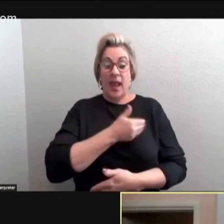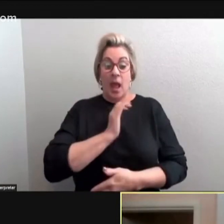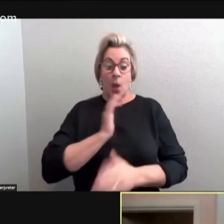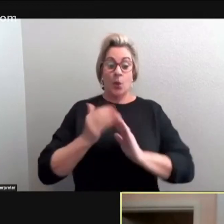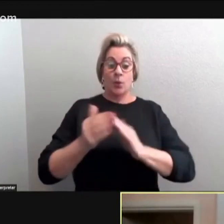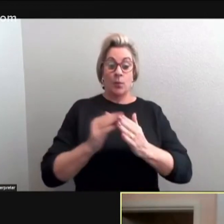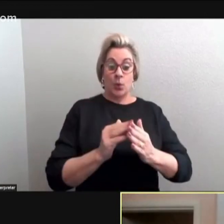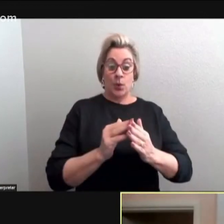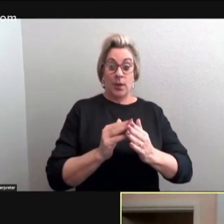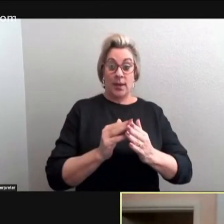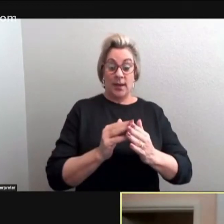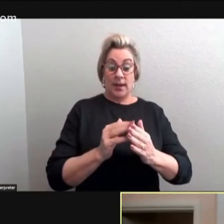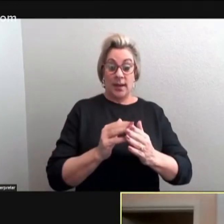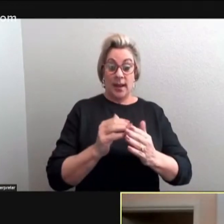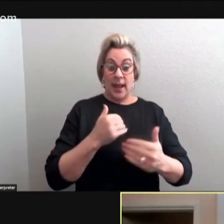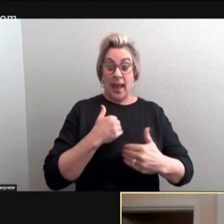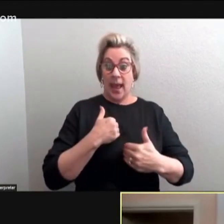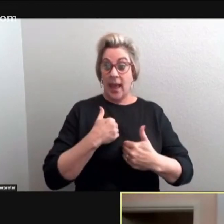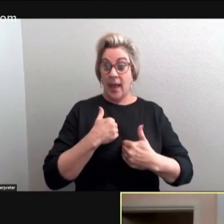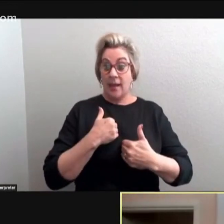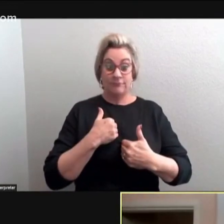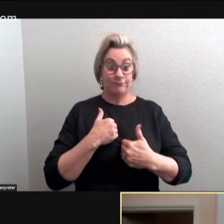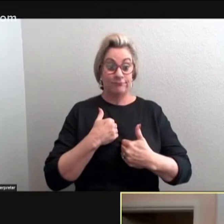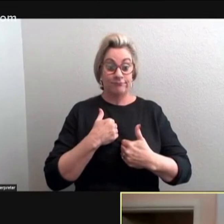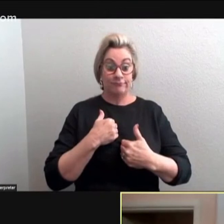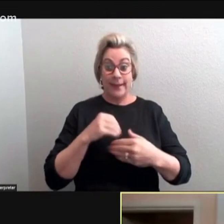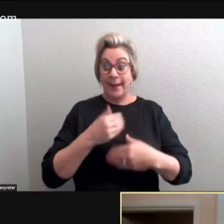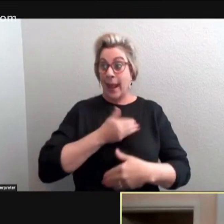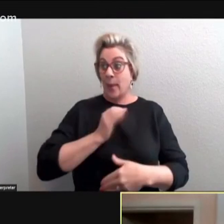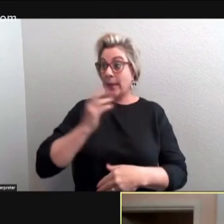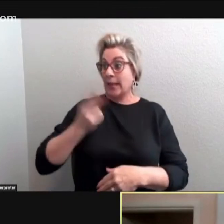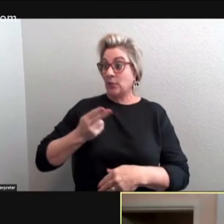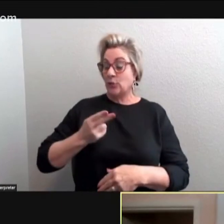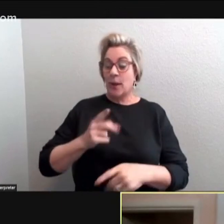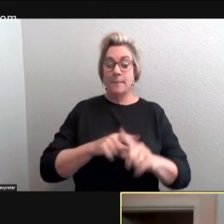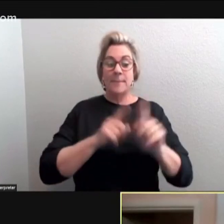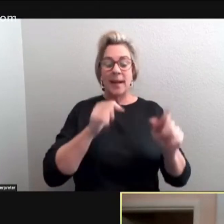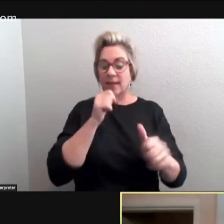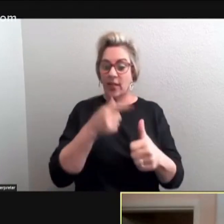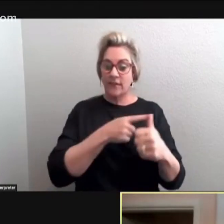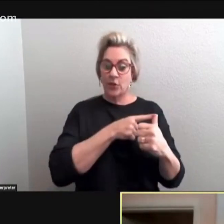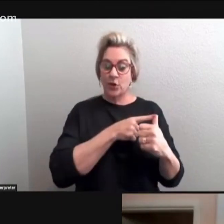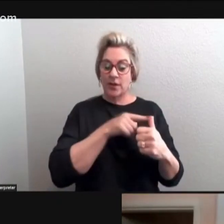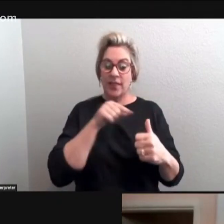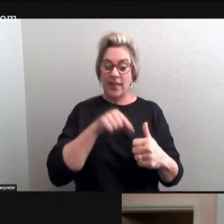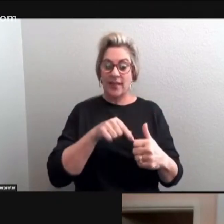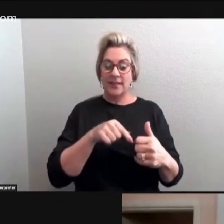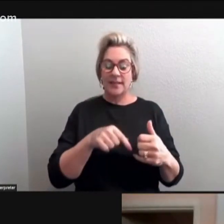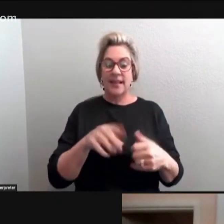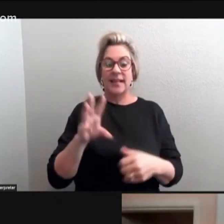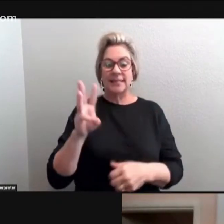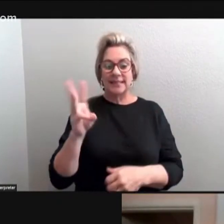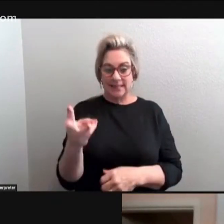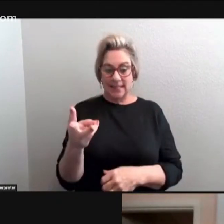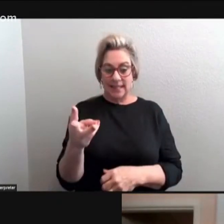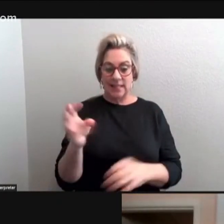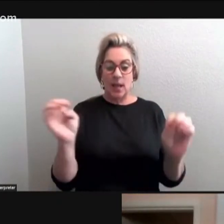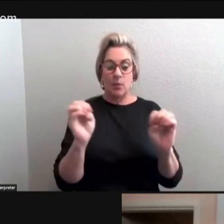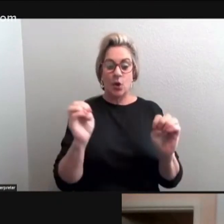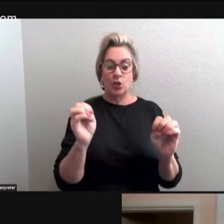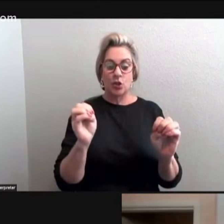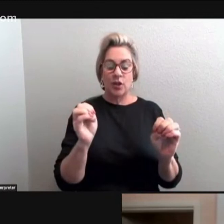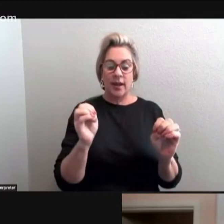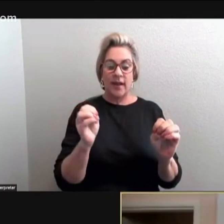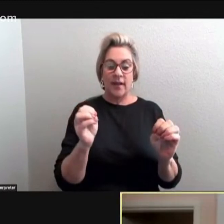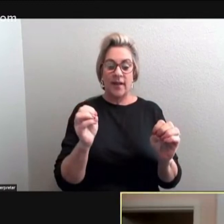foundation has managed in our history. However, it's not the first. This is the sixth emergency fund